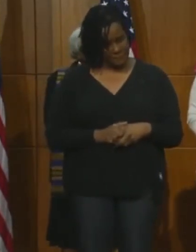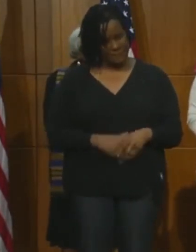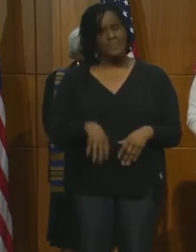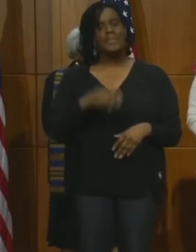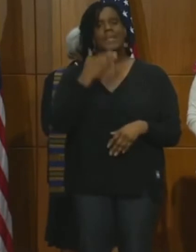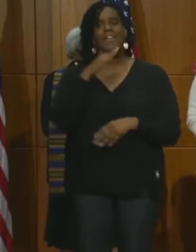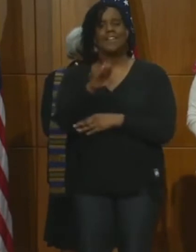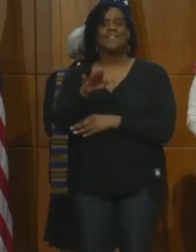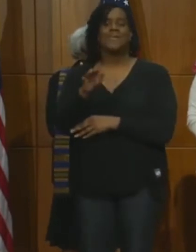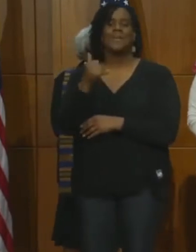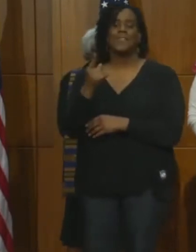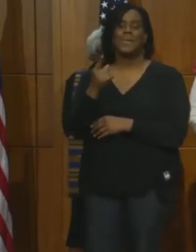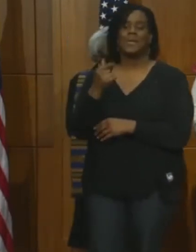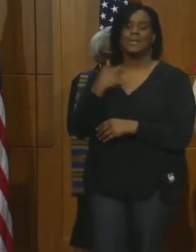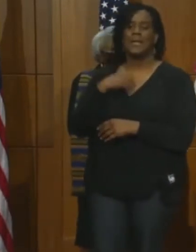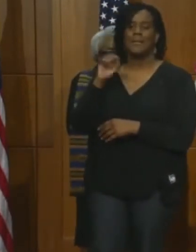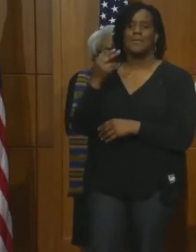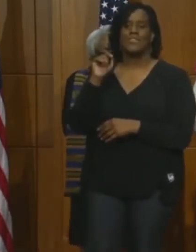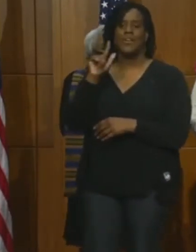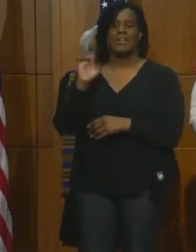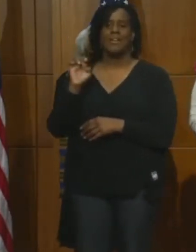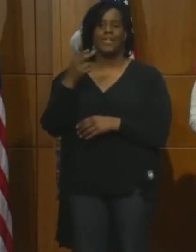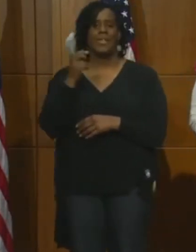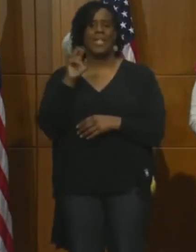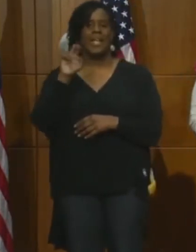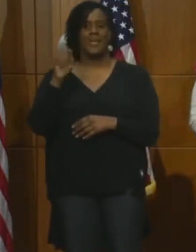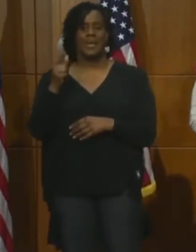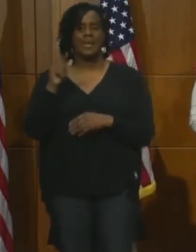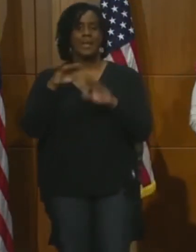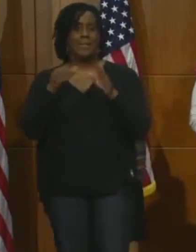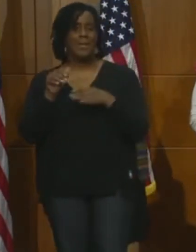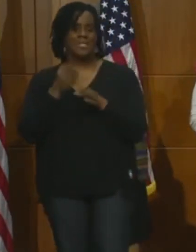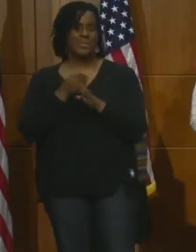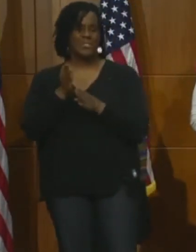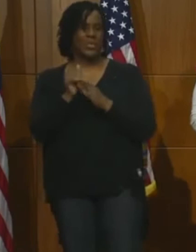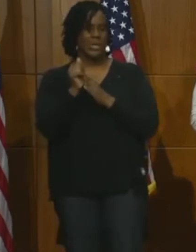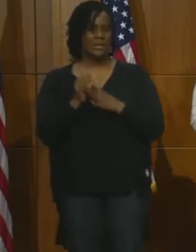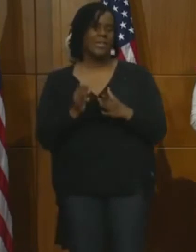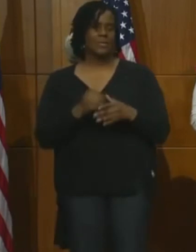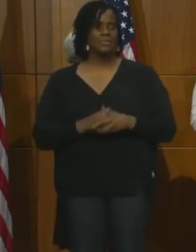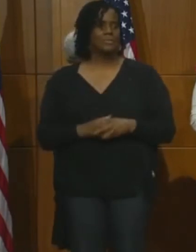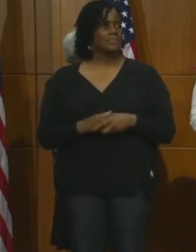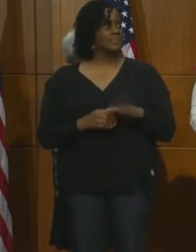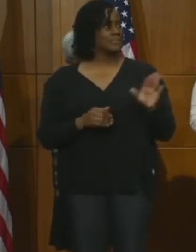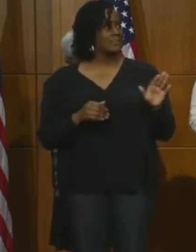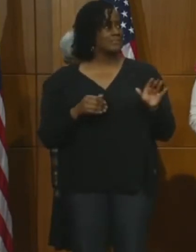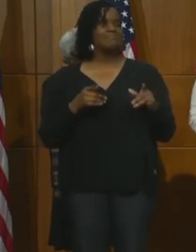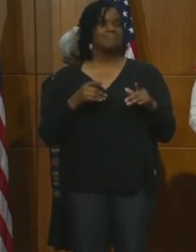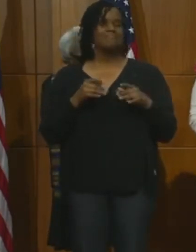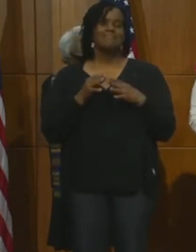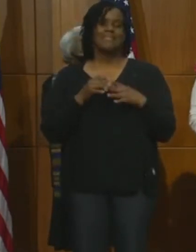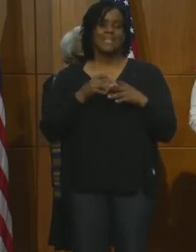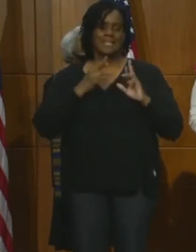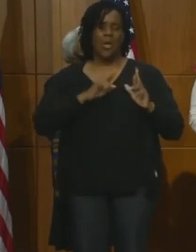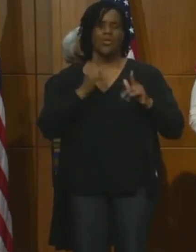Good afternoon, everyone. I'm Charnel Herring. I'm the House Majority Leader, and it's a special honor to be here